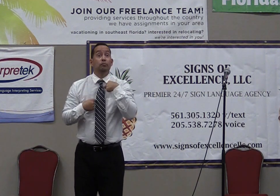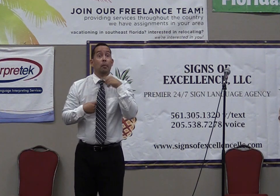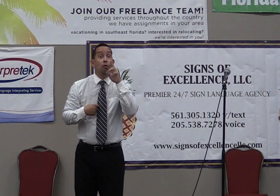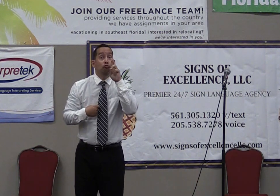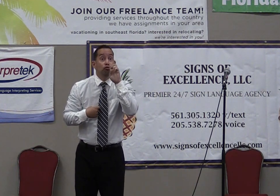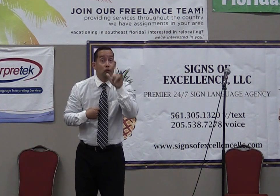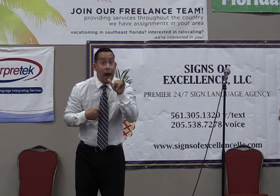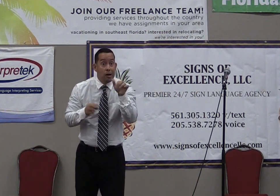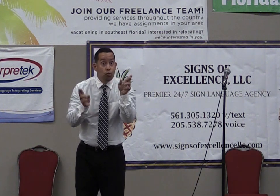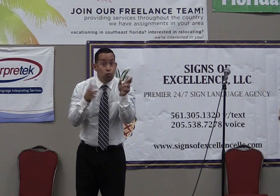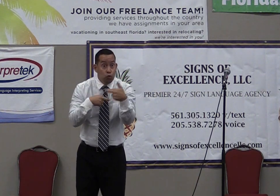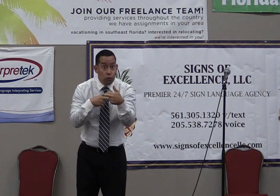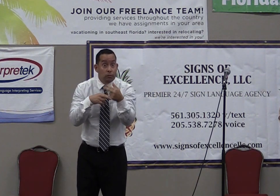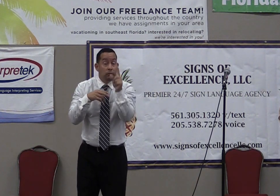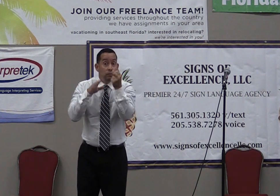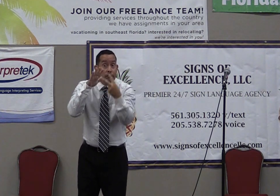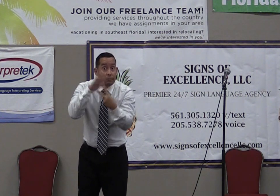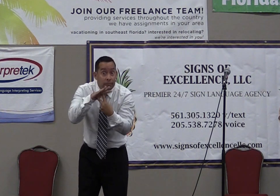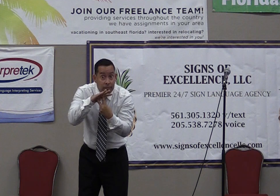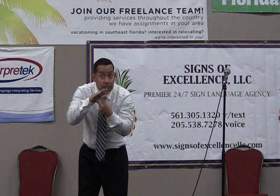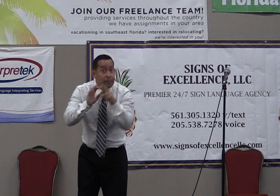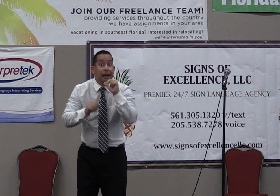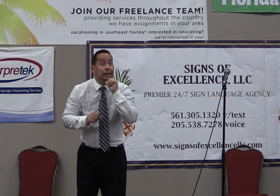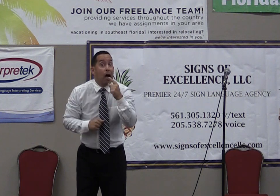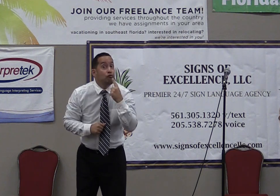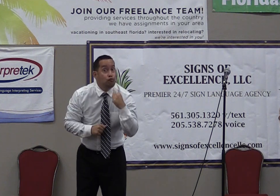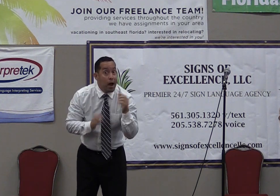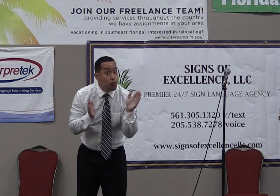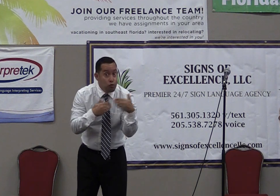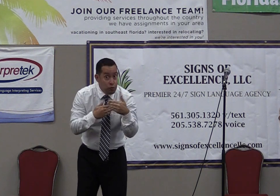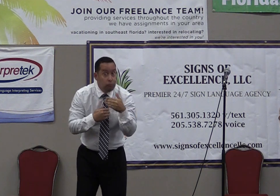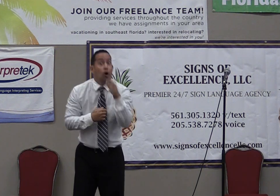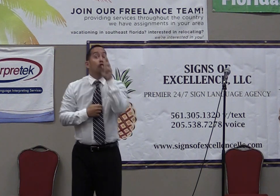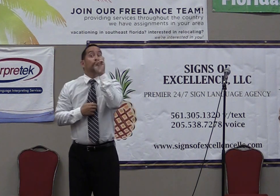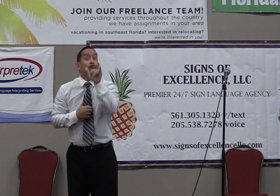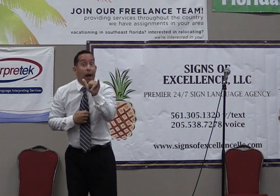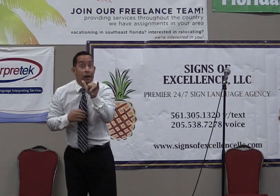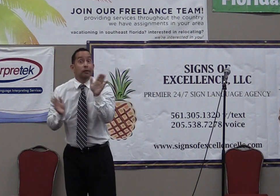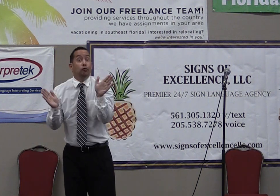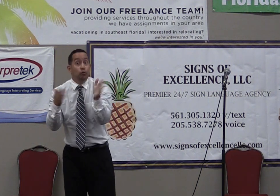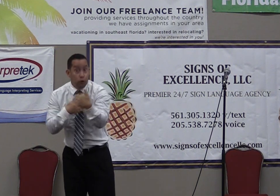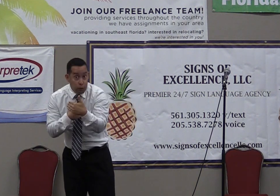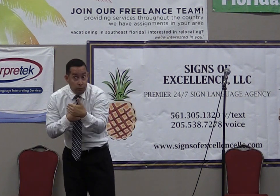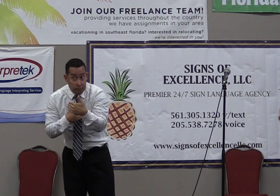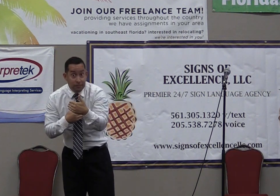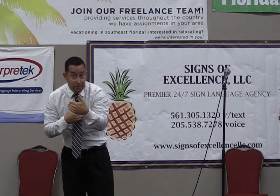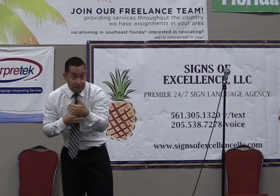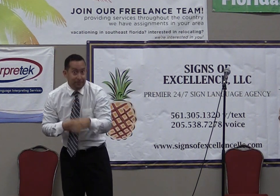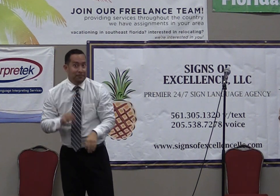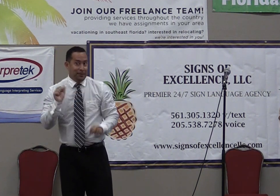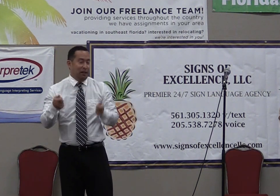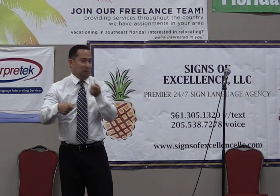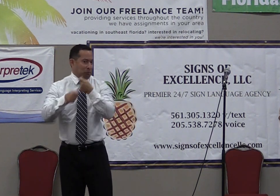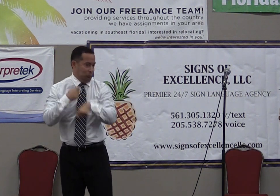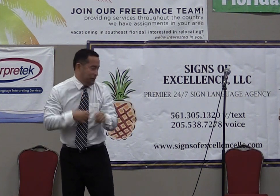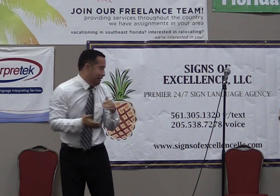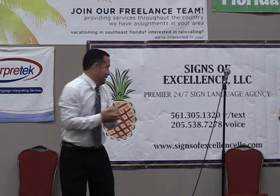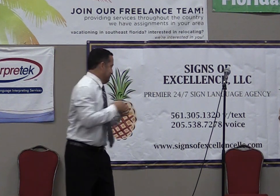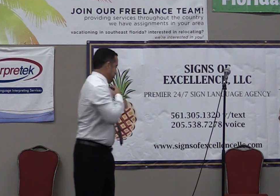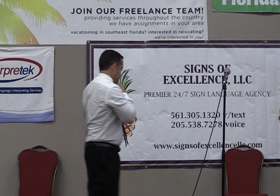So please come. I'm Ray. Come to Ray's room. Understand? Not the red room, Ray's